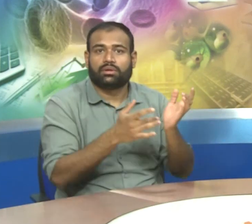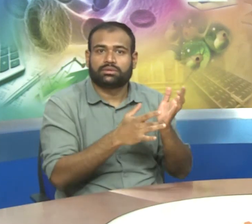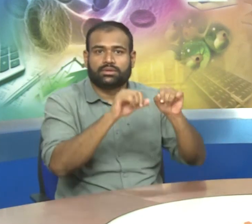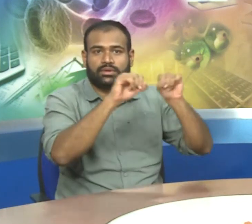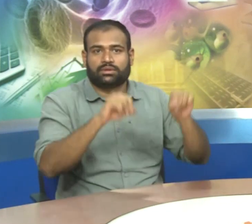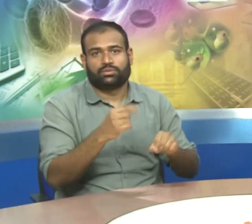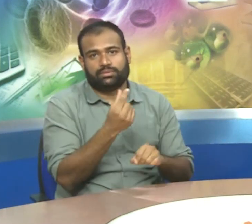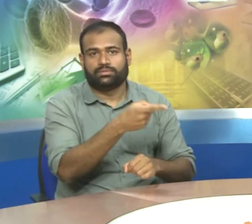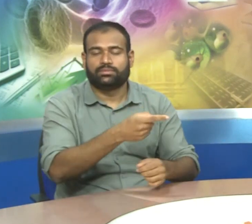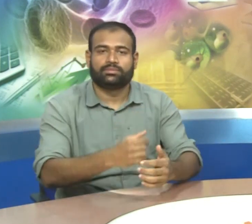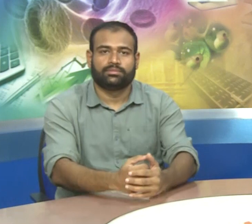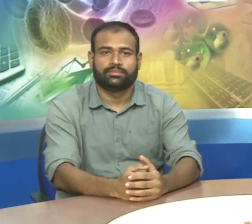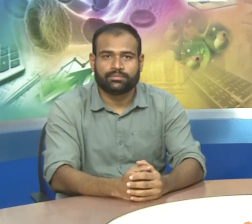a borrower's card or ticket.